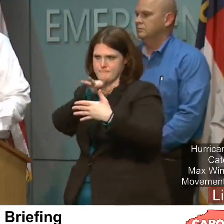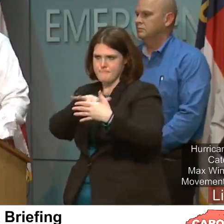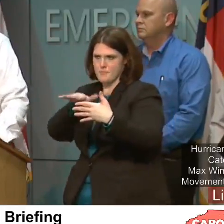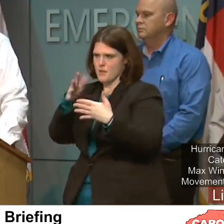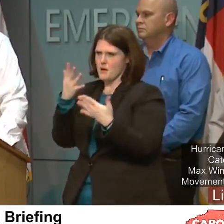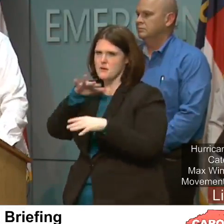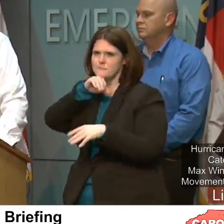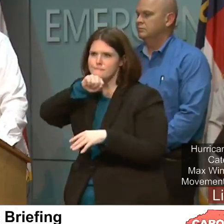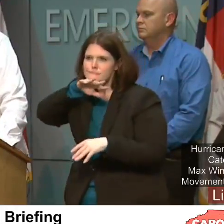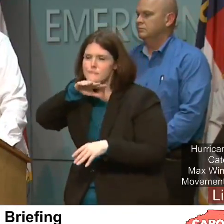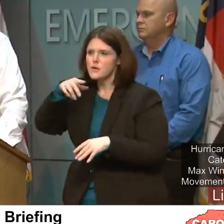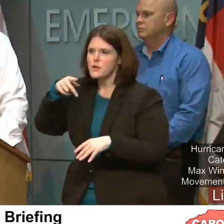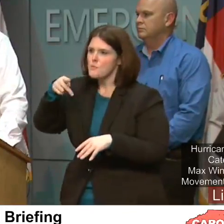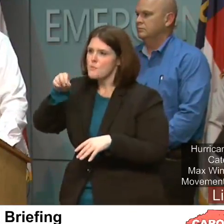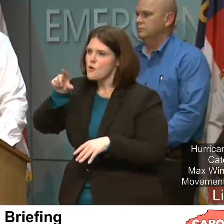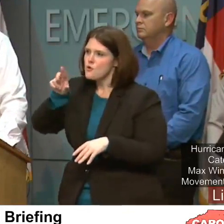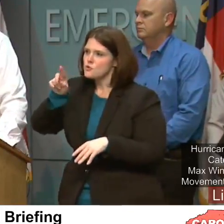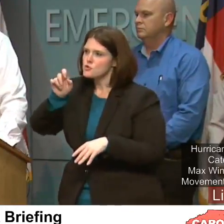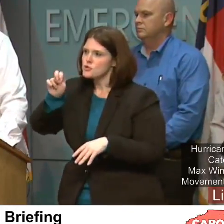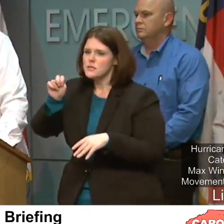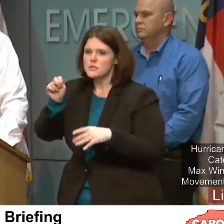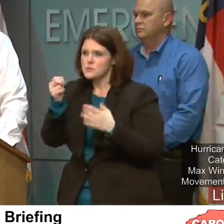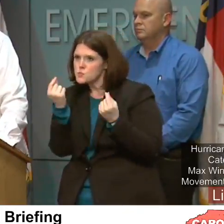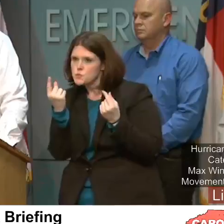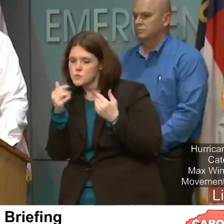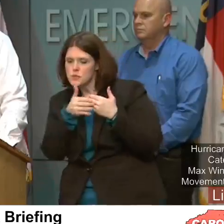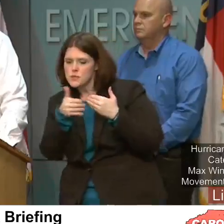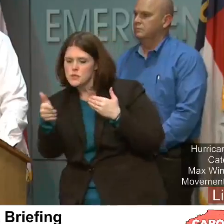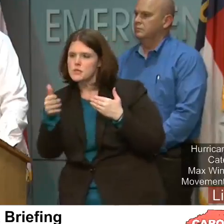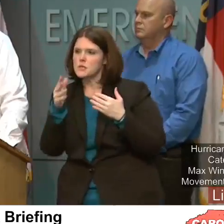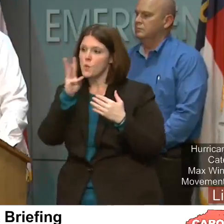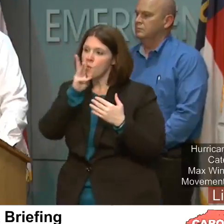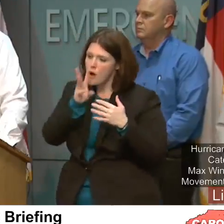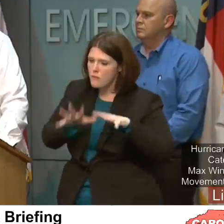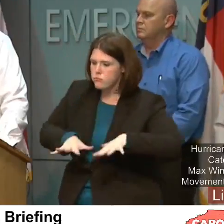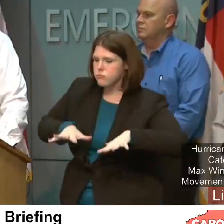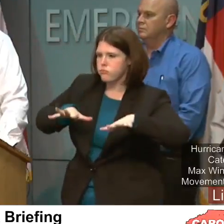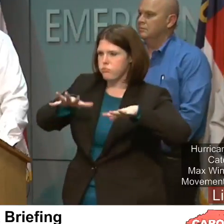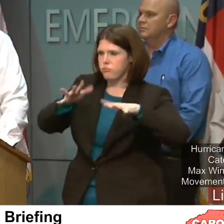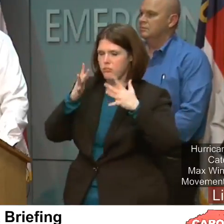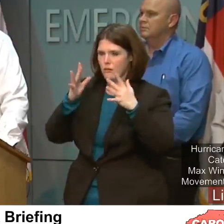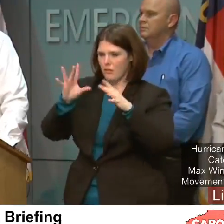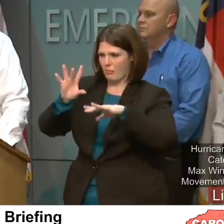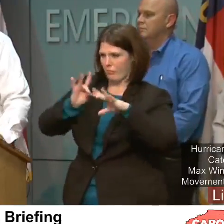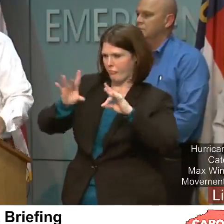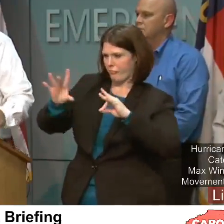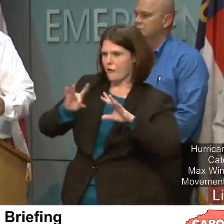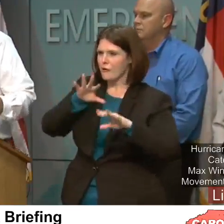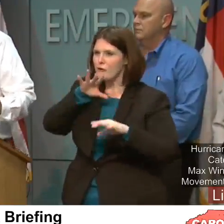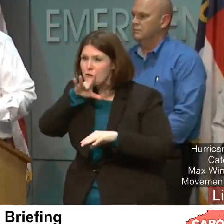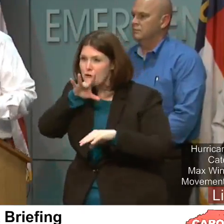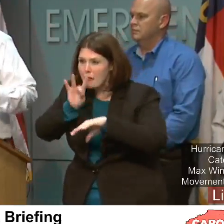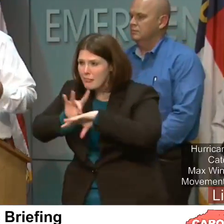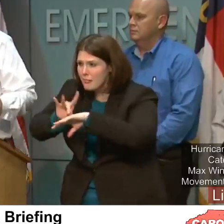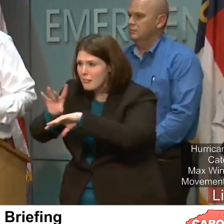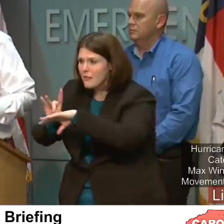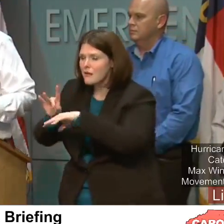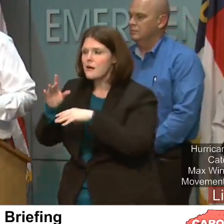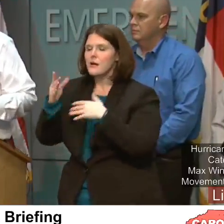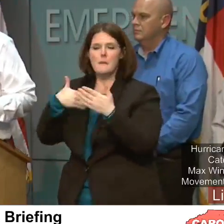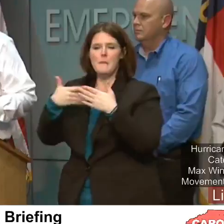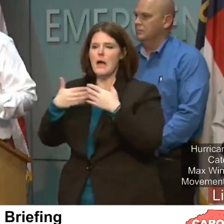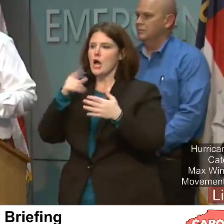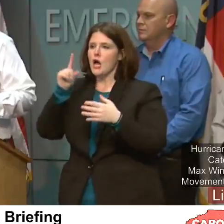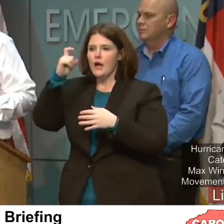the pollution levels afterwards, and what has been found, there's so much water and so much dilution, even with municipal